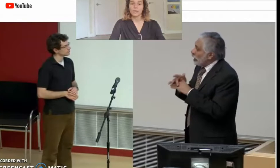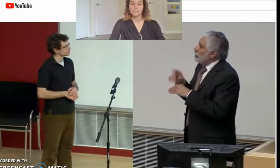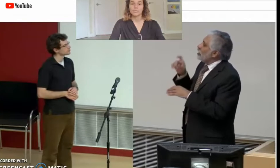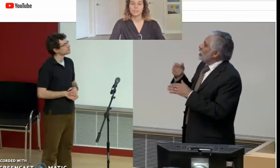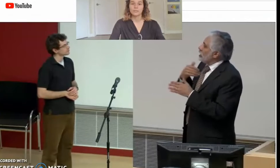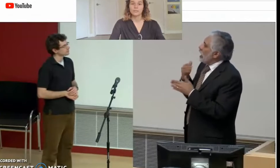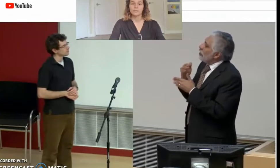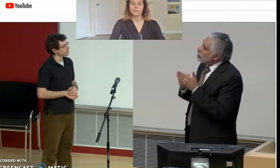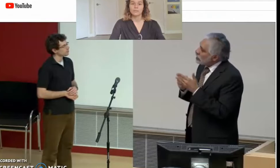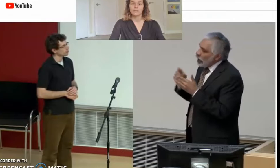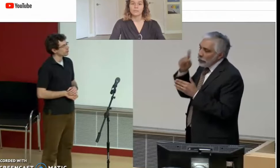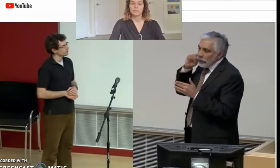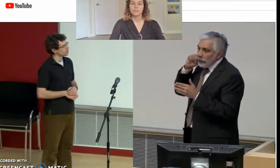great.